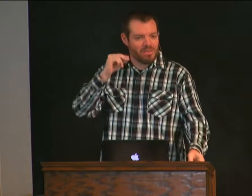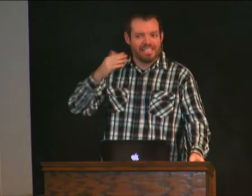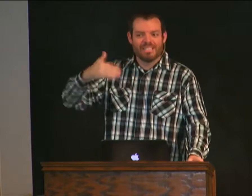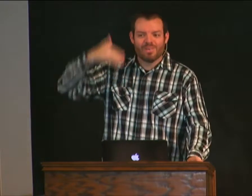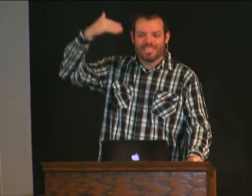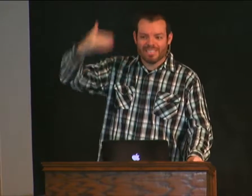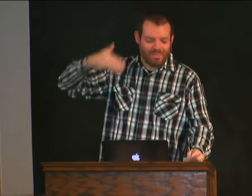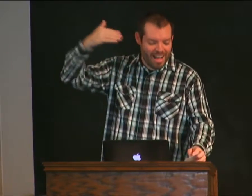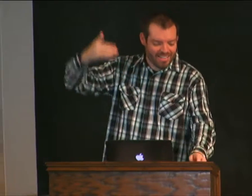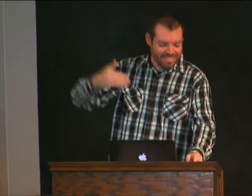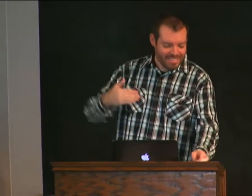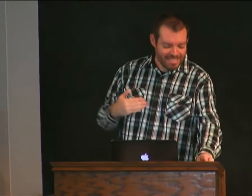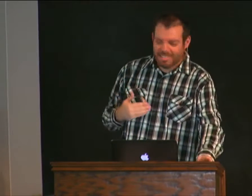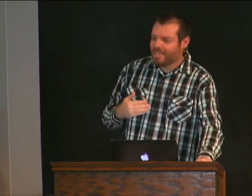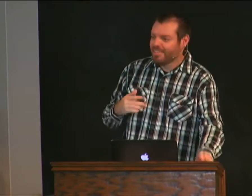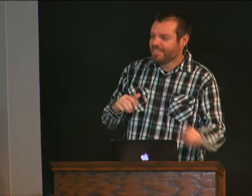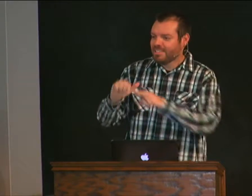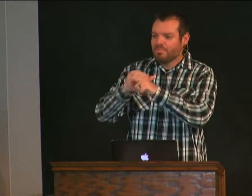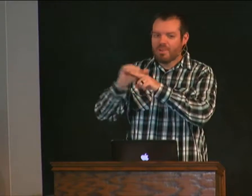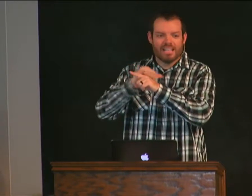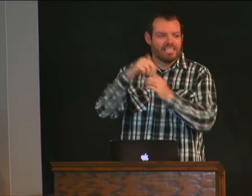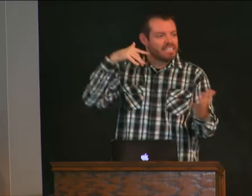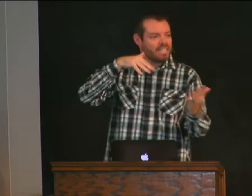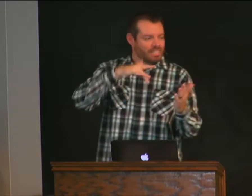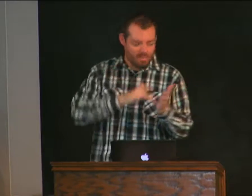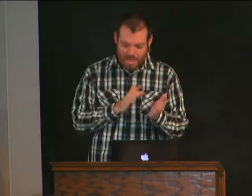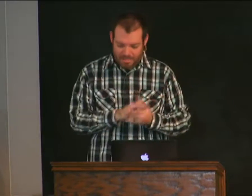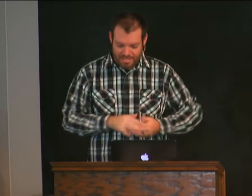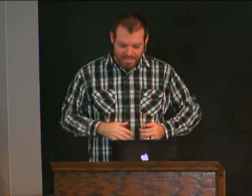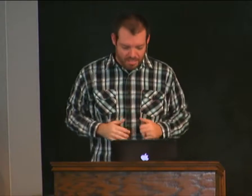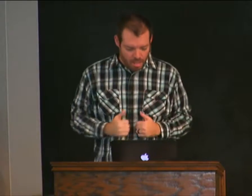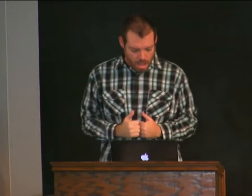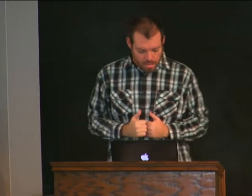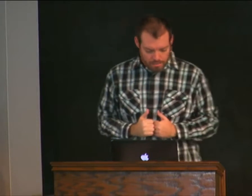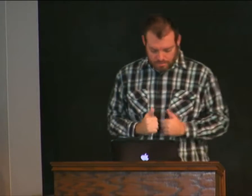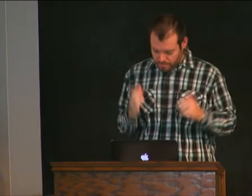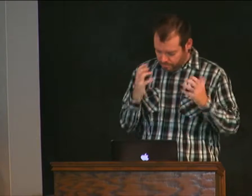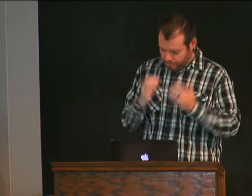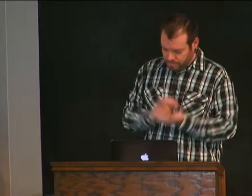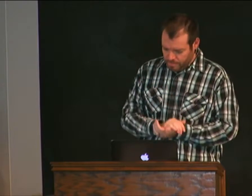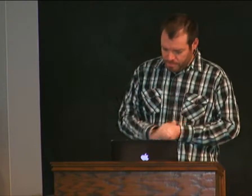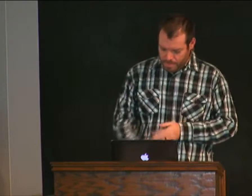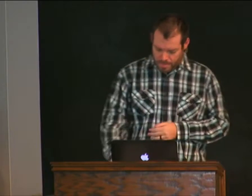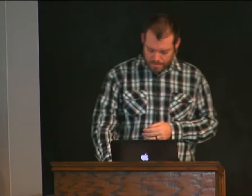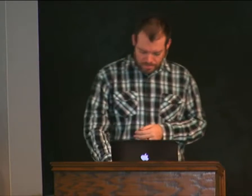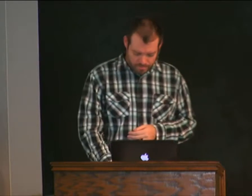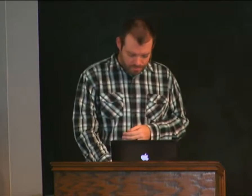We'll be doing these once in a while, so practice studying your Bible.